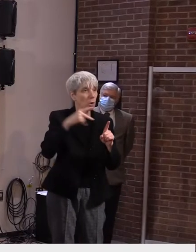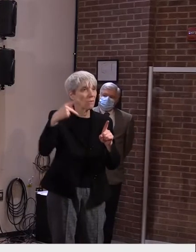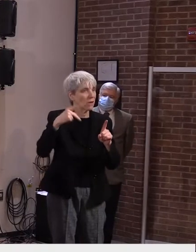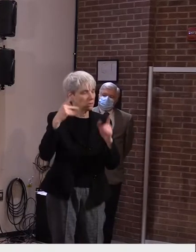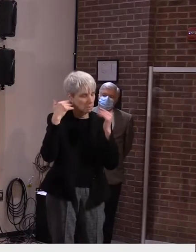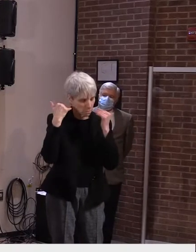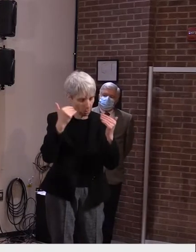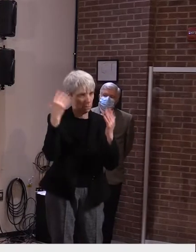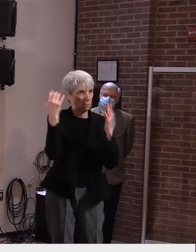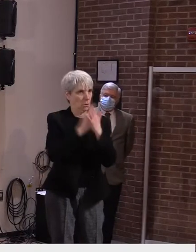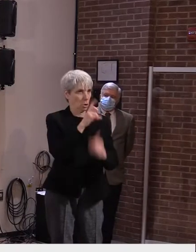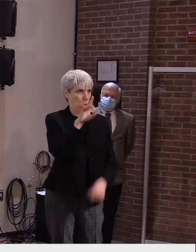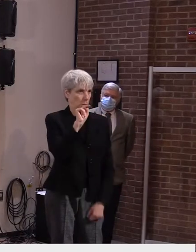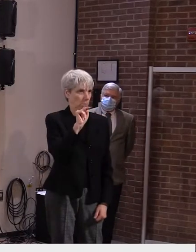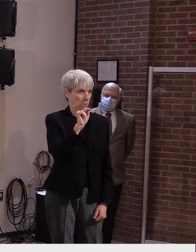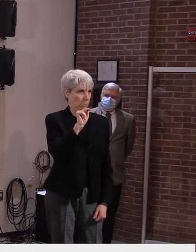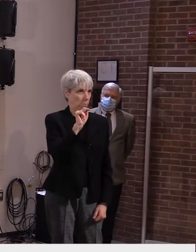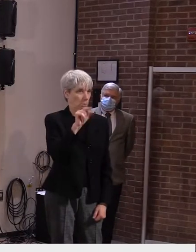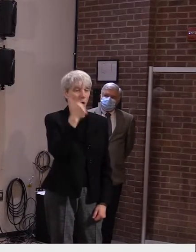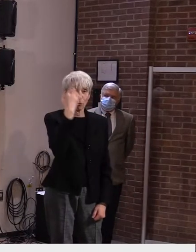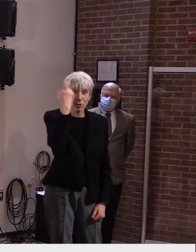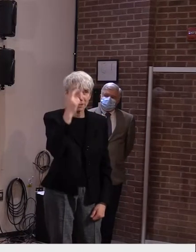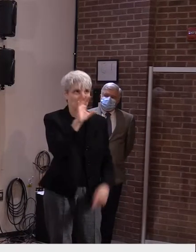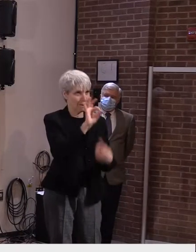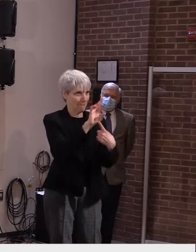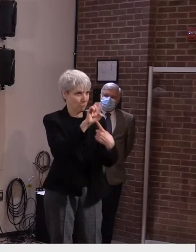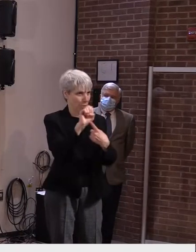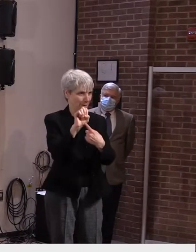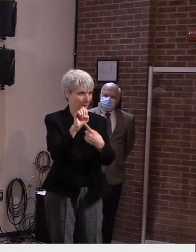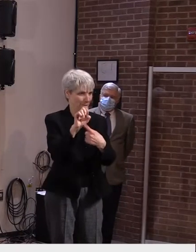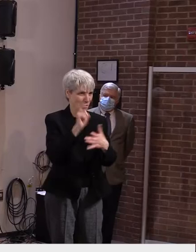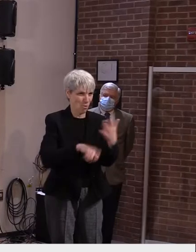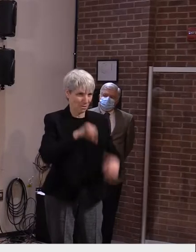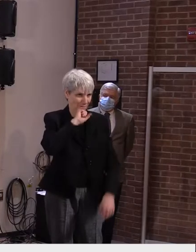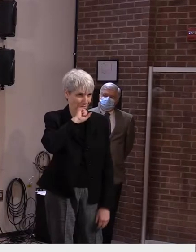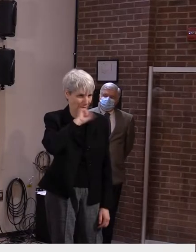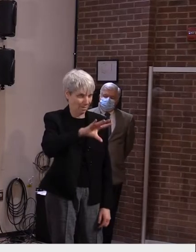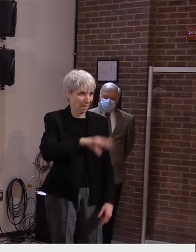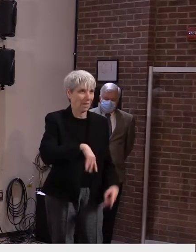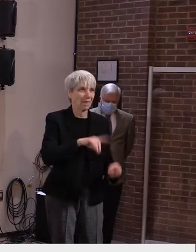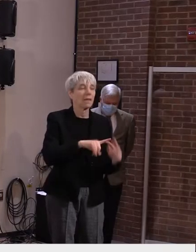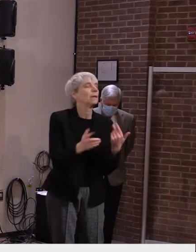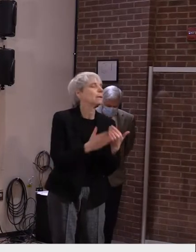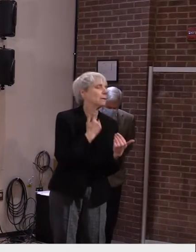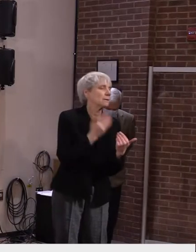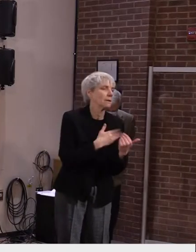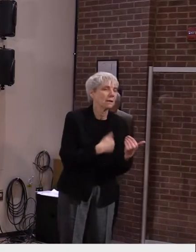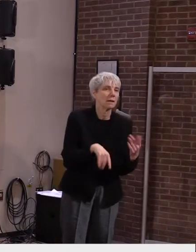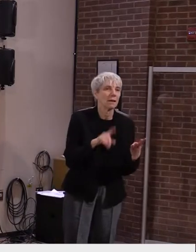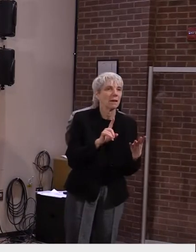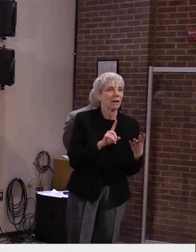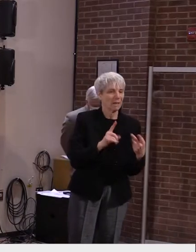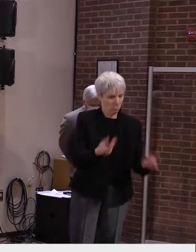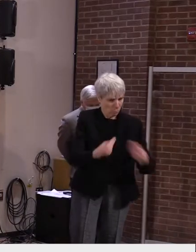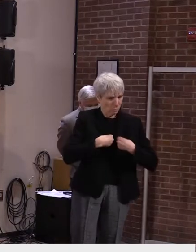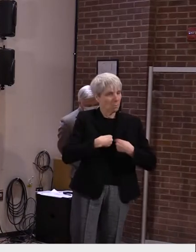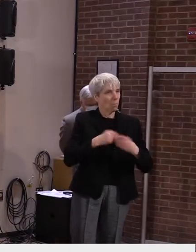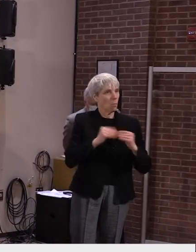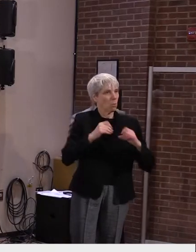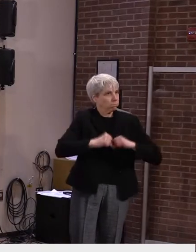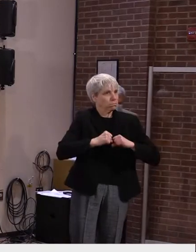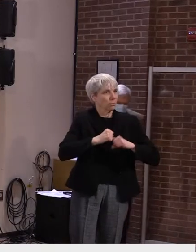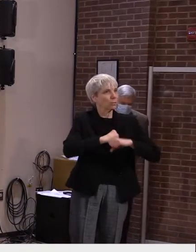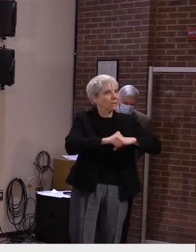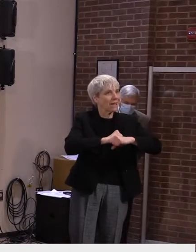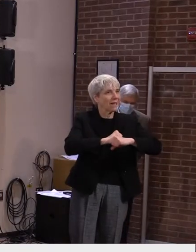booster, it's free, it's easy, it boosts your own antibody levels to give you more protection,